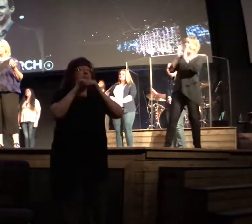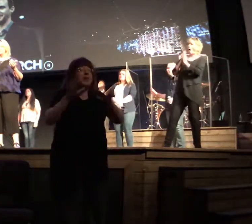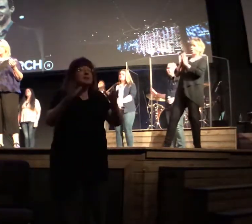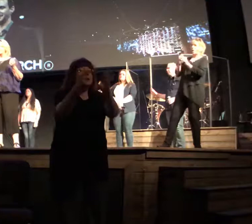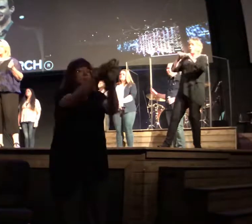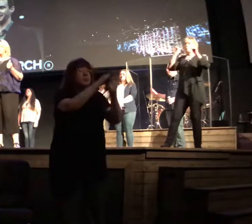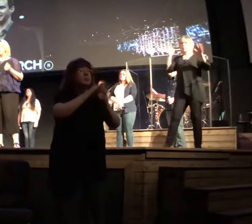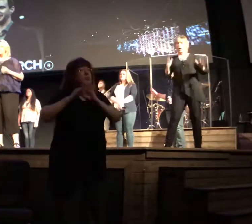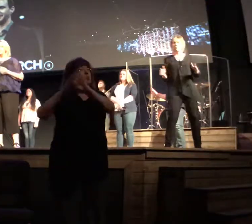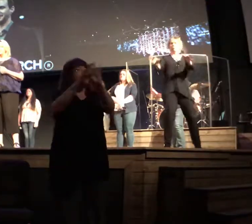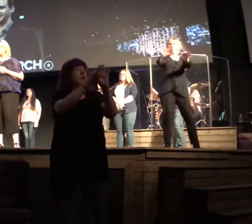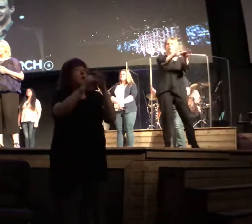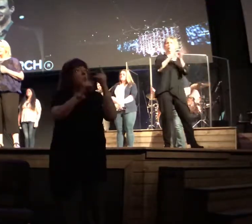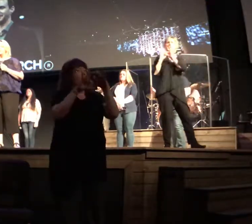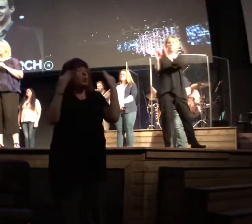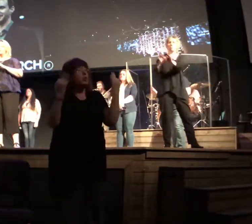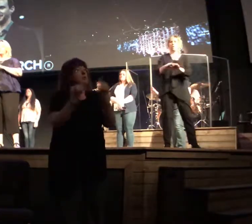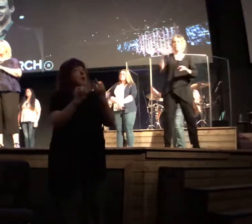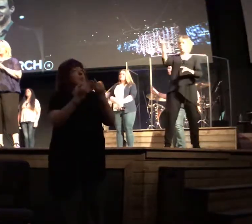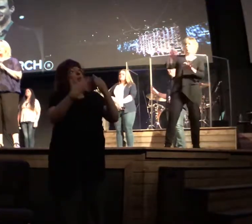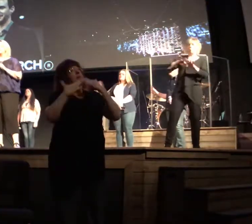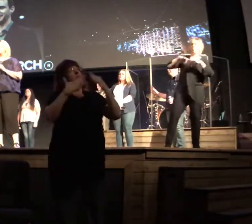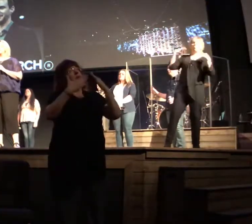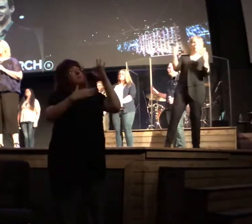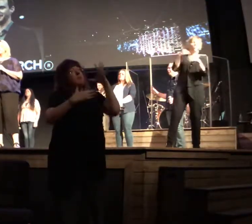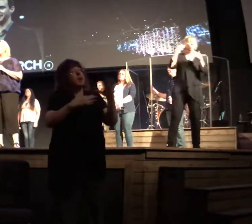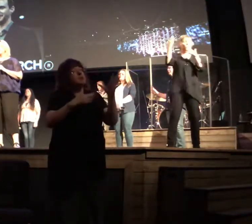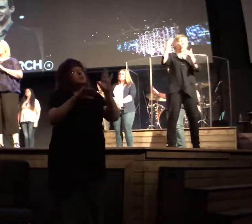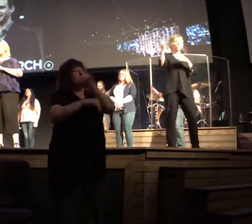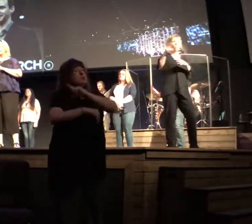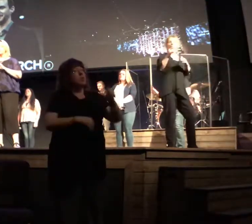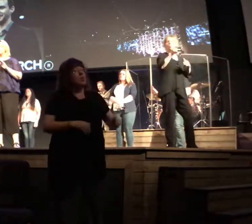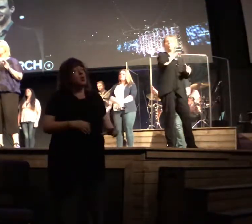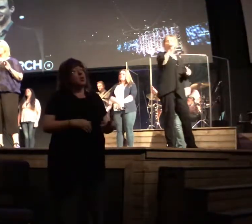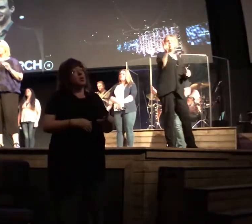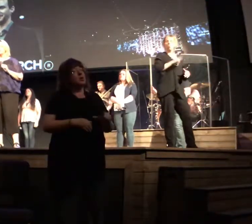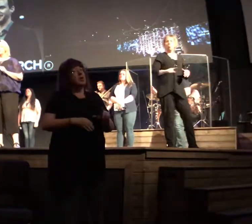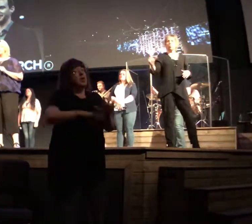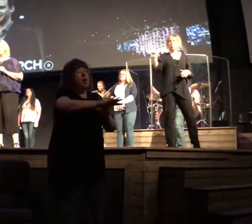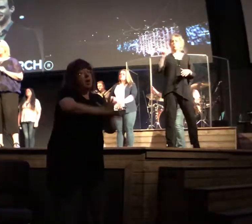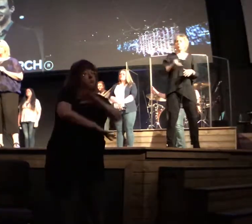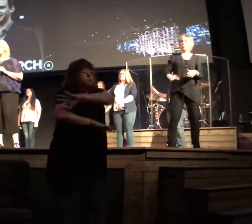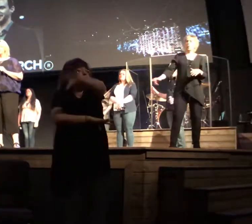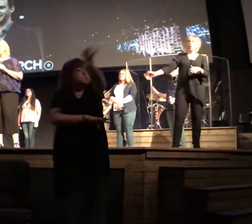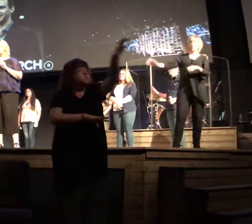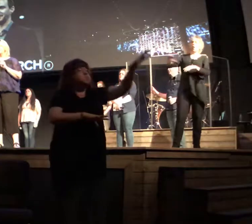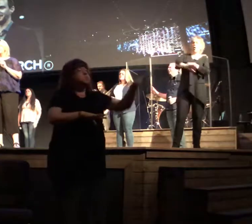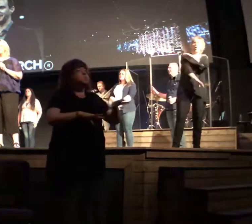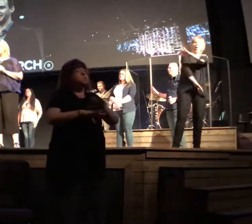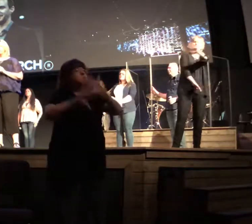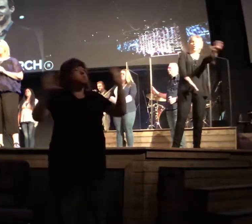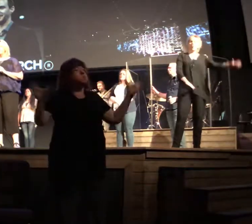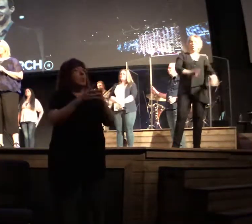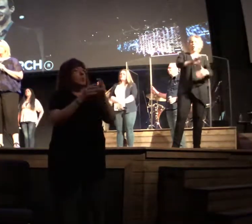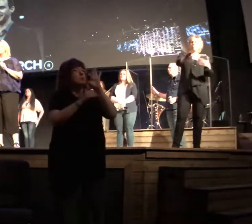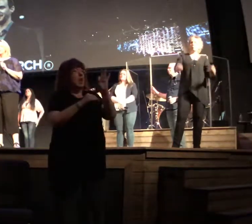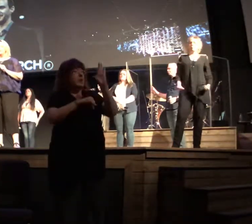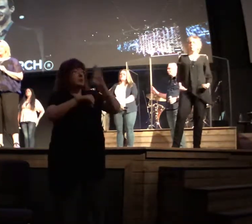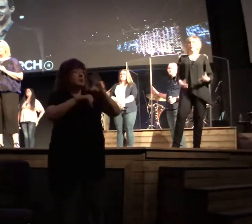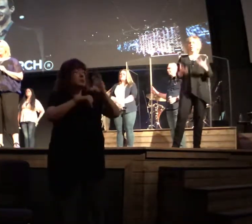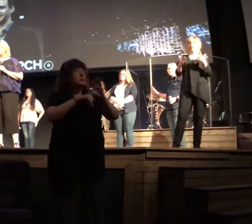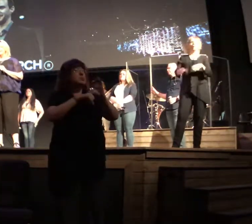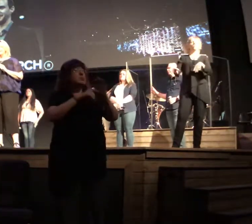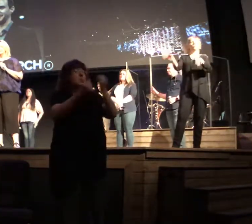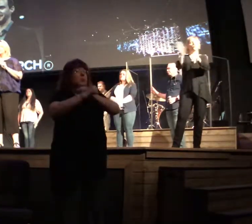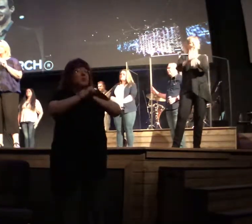unify them, Lord, as one family. And we thank you for the pastors, Lord, that are across the 9 congregations. Fill them up.